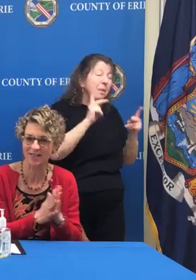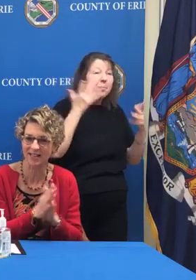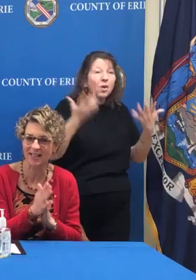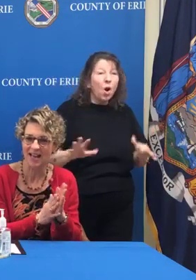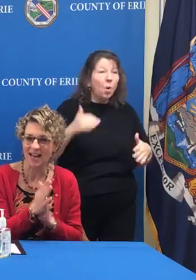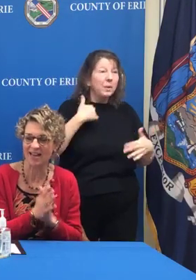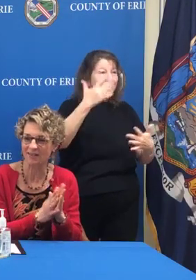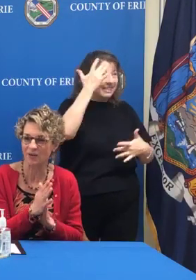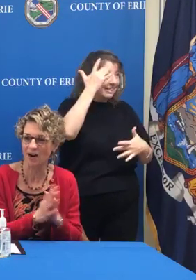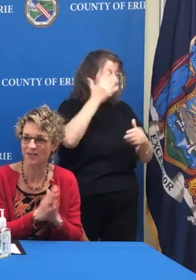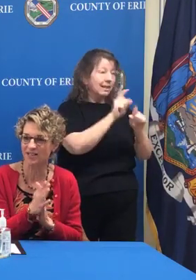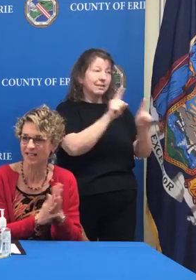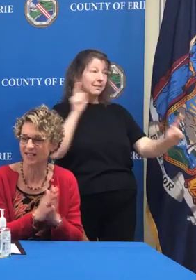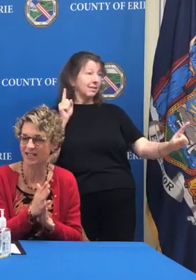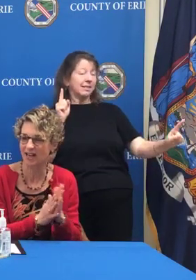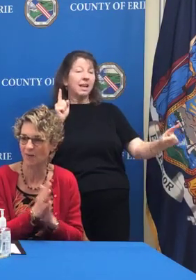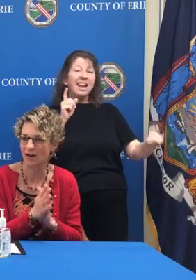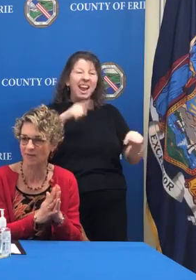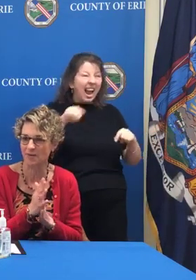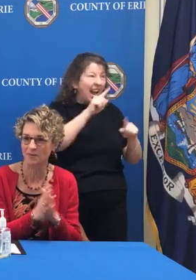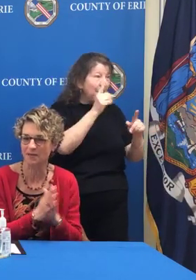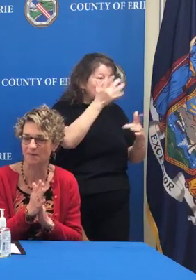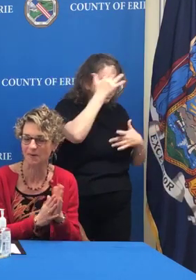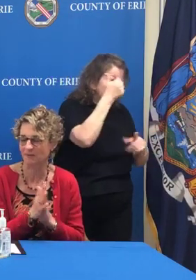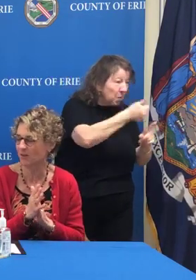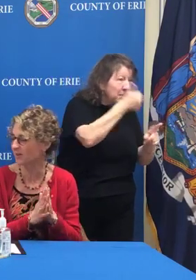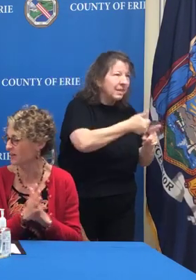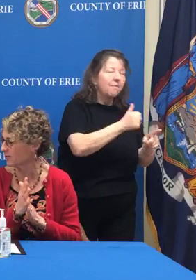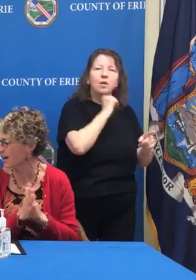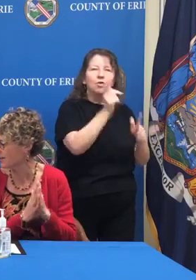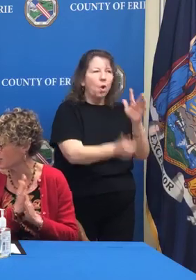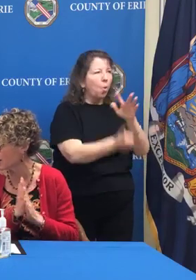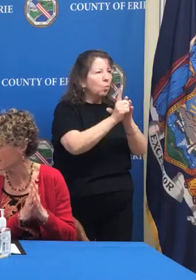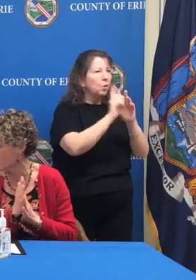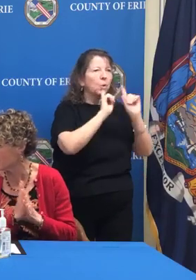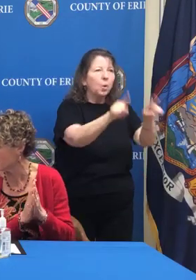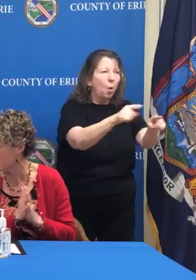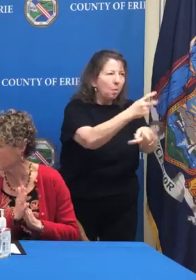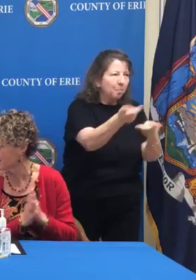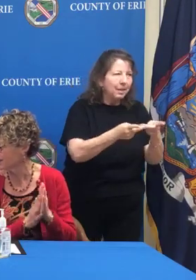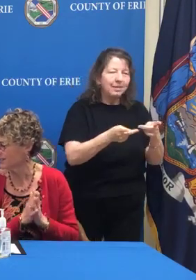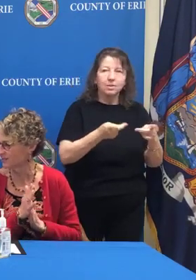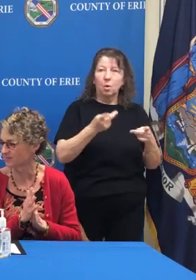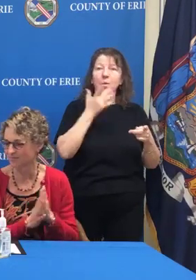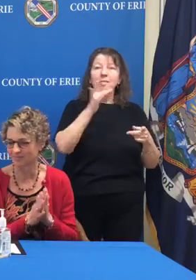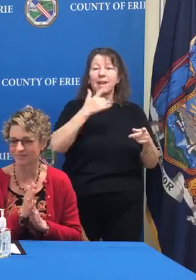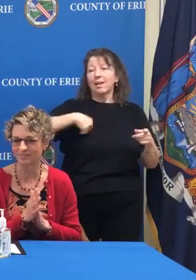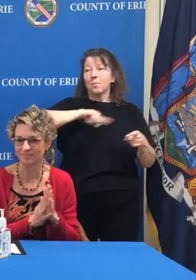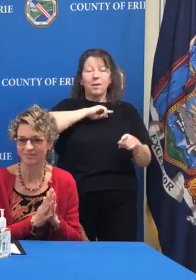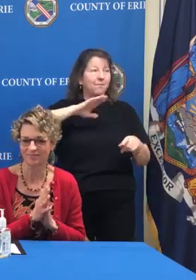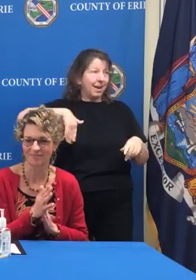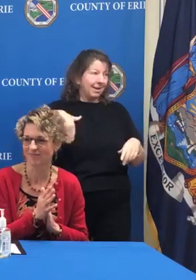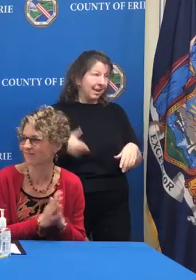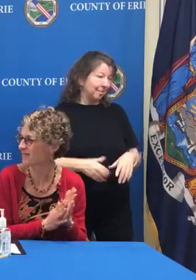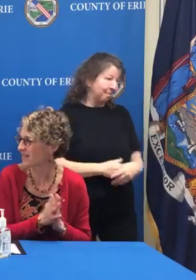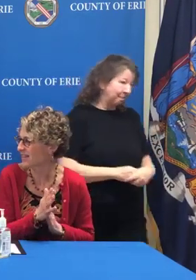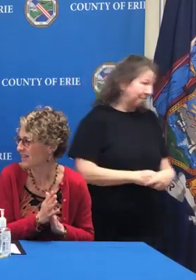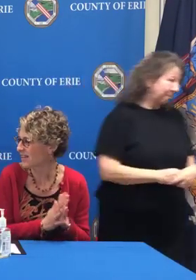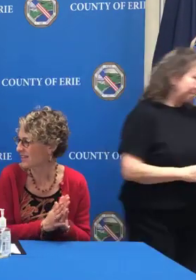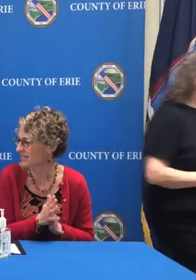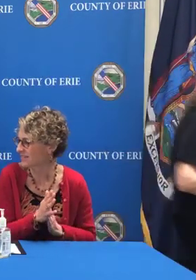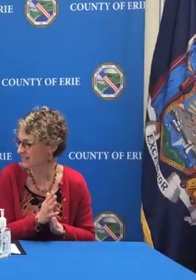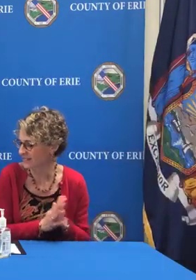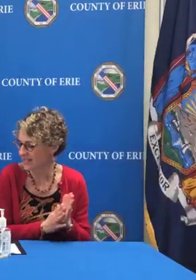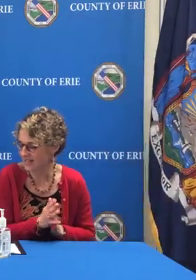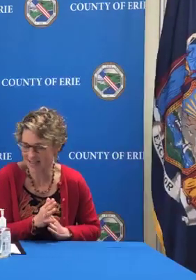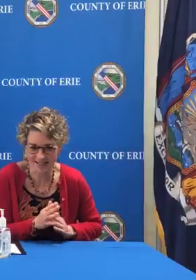are sick, and if you are sick, staying away from other people. Luckily, we're not in those categories yet. Let's hope we don't.